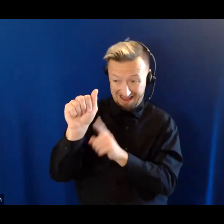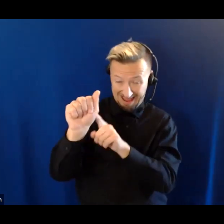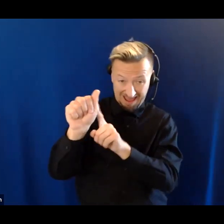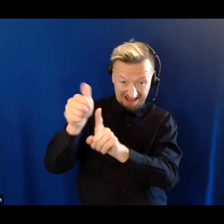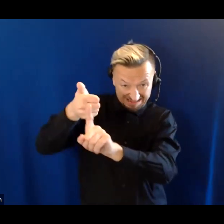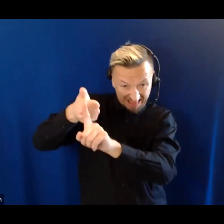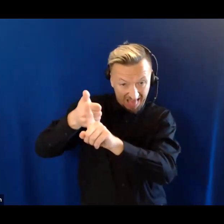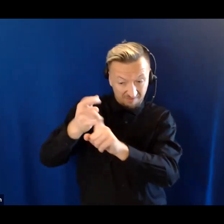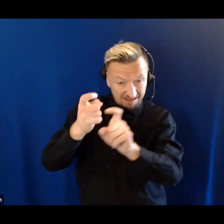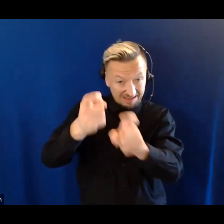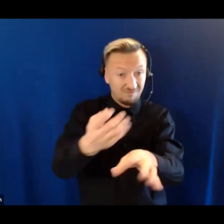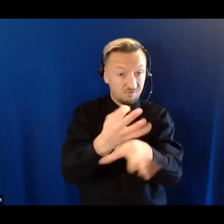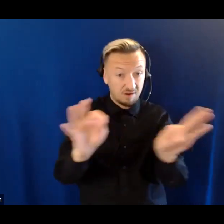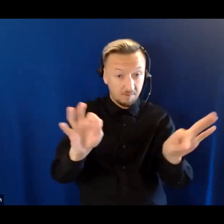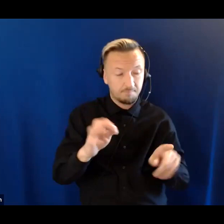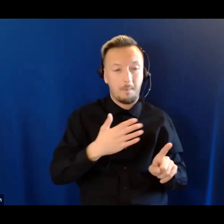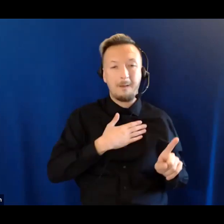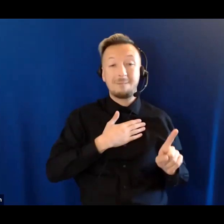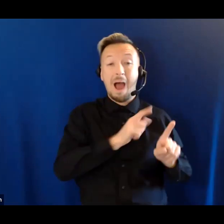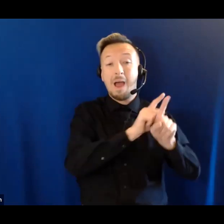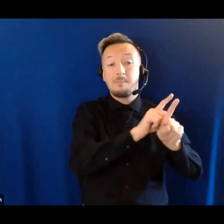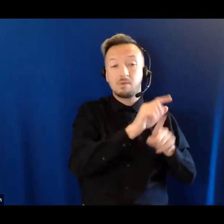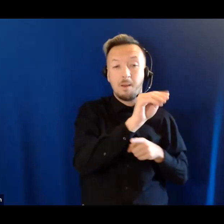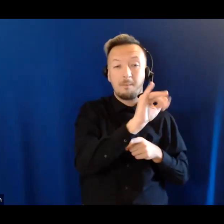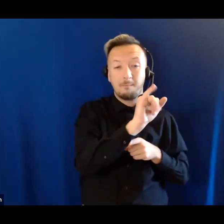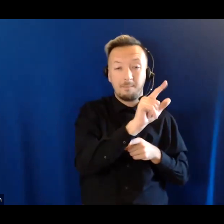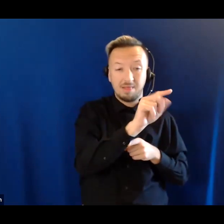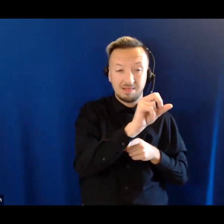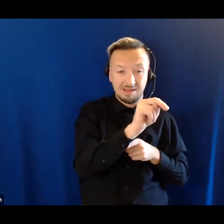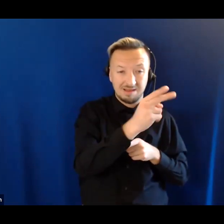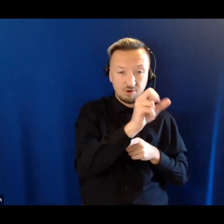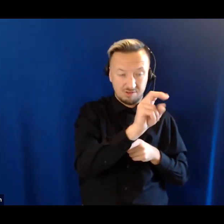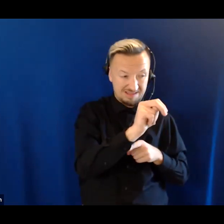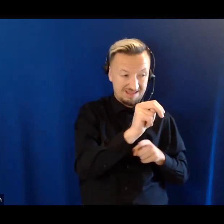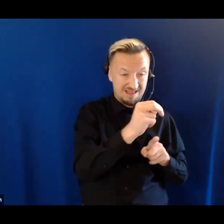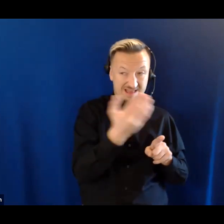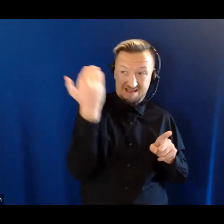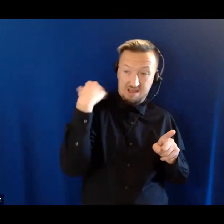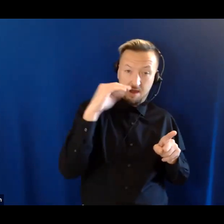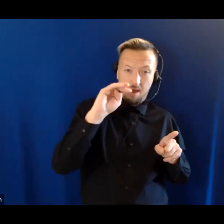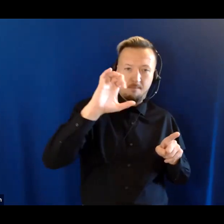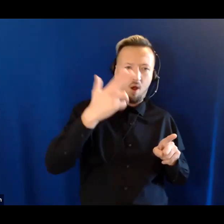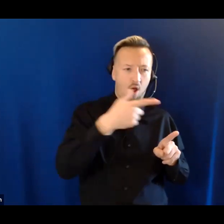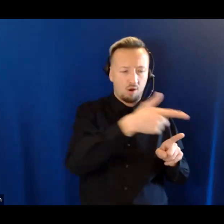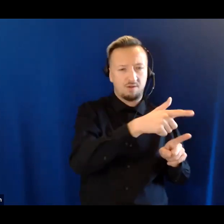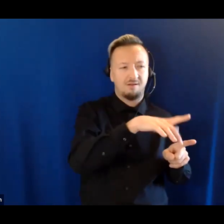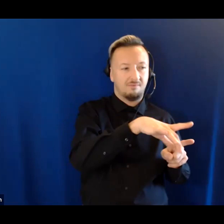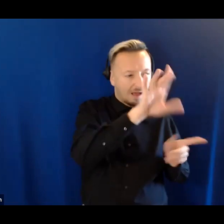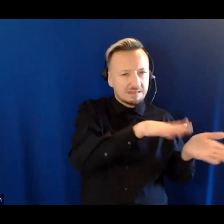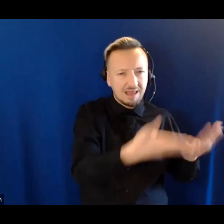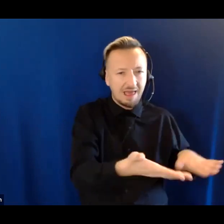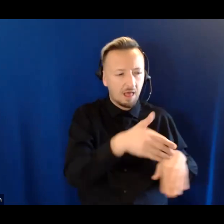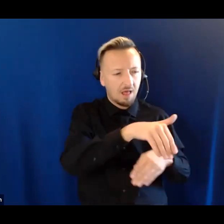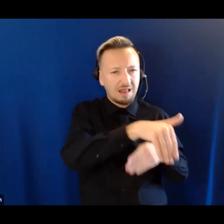Like Milton Henderson, one of my mentors in Pittsburgh, he was found dead last March, turned over in his wheelchair at the middle of the